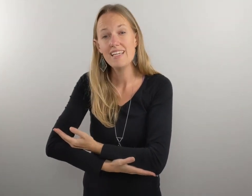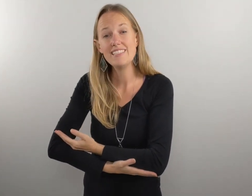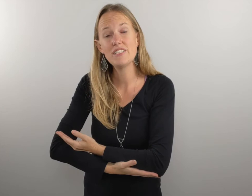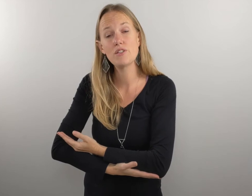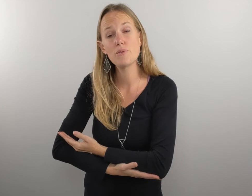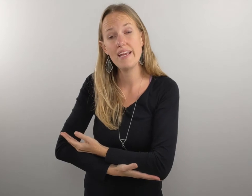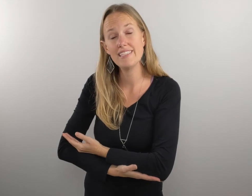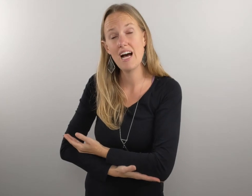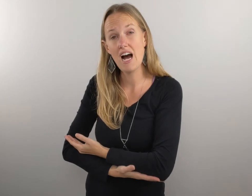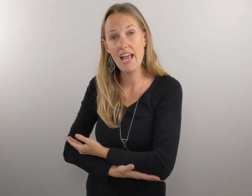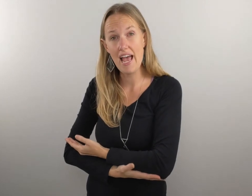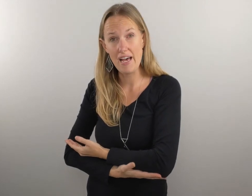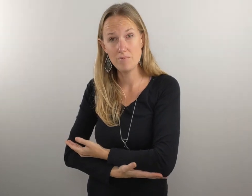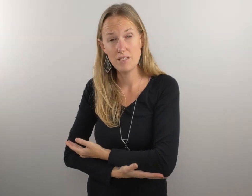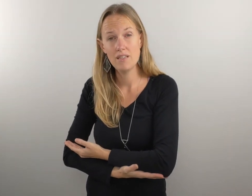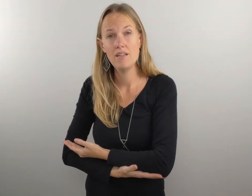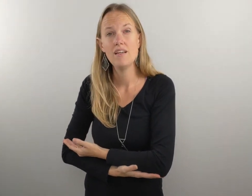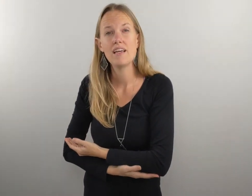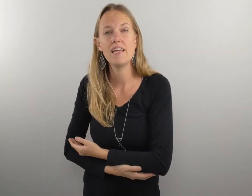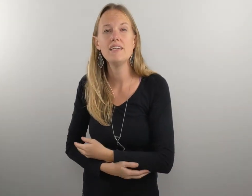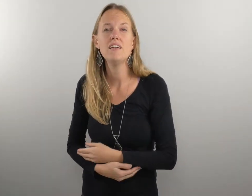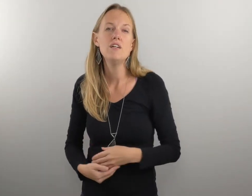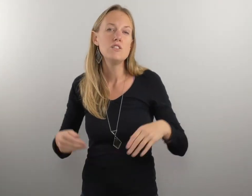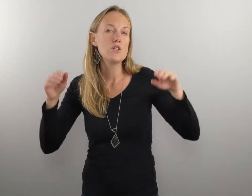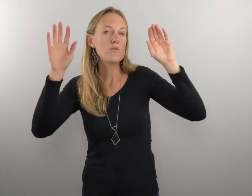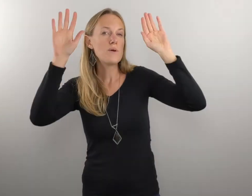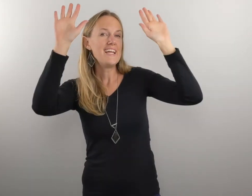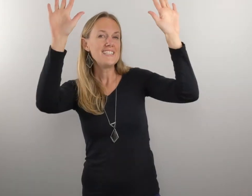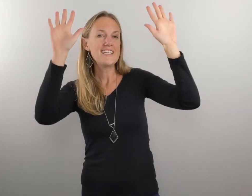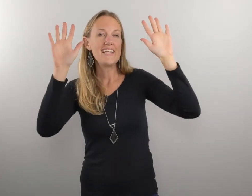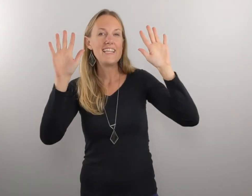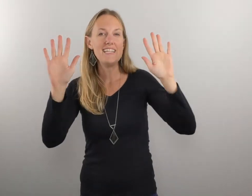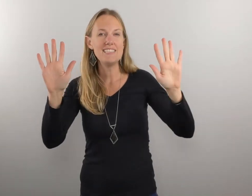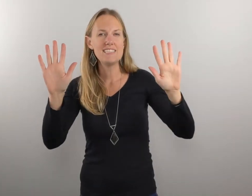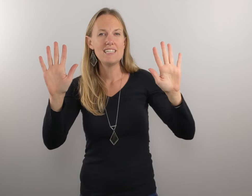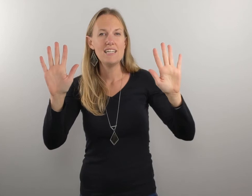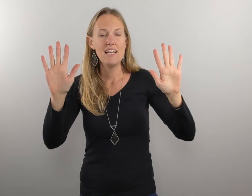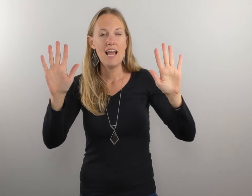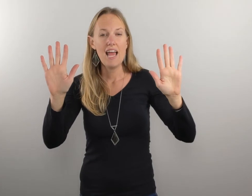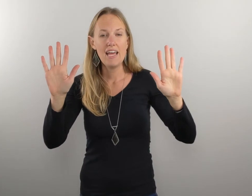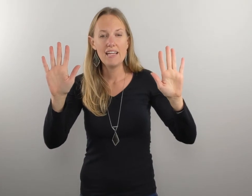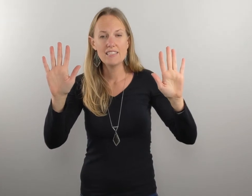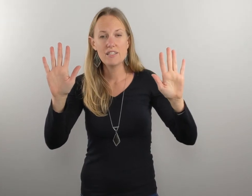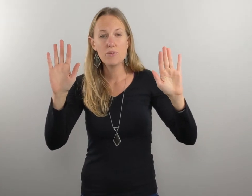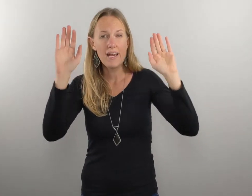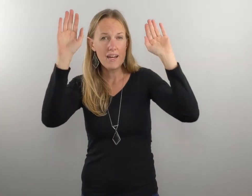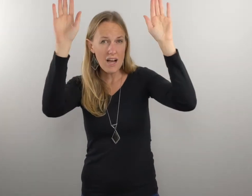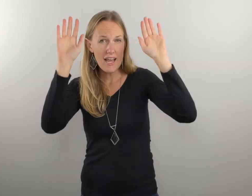is the great I am. Okay, so great is like this, and the great I